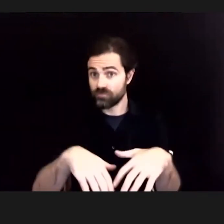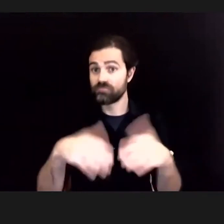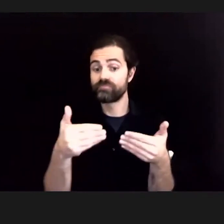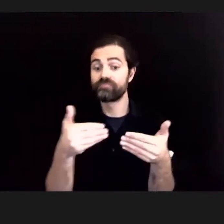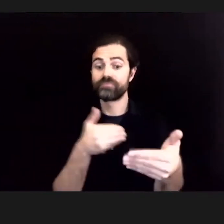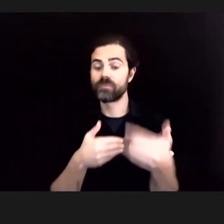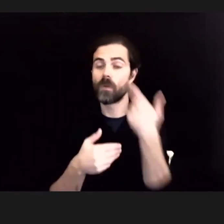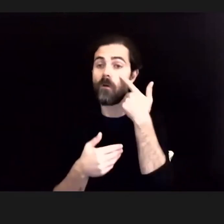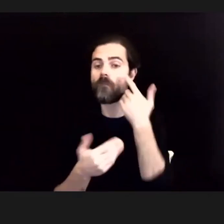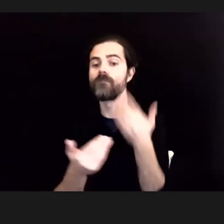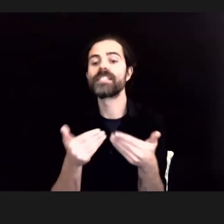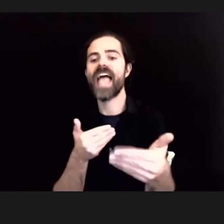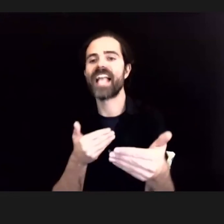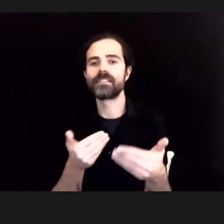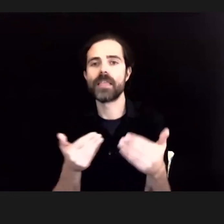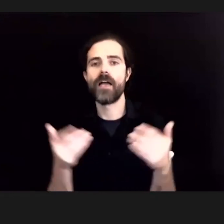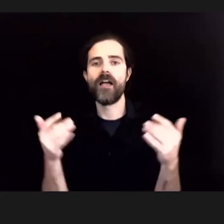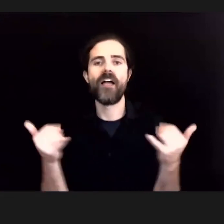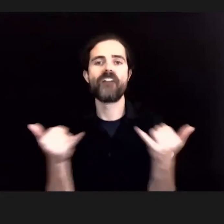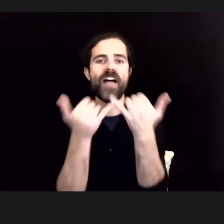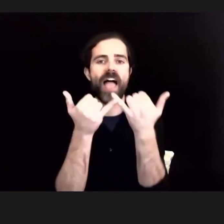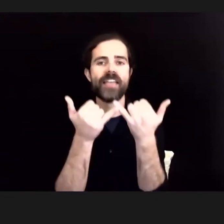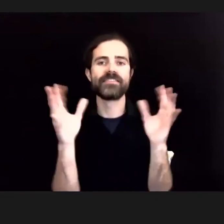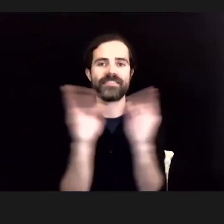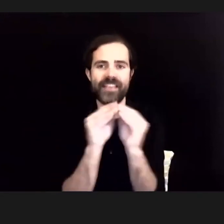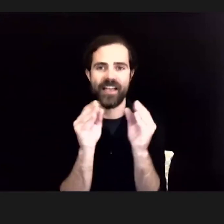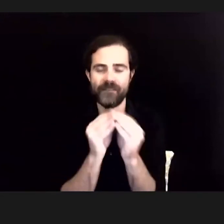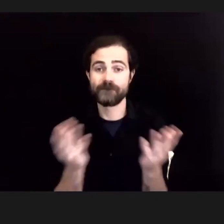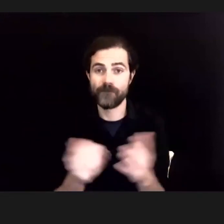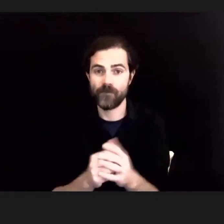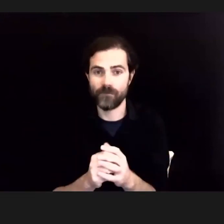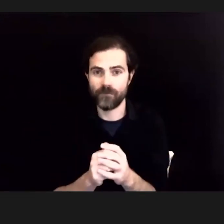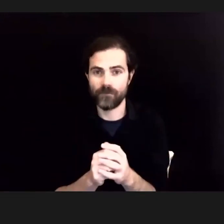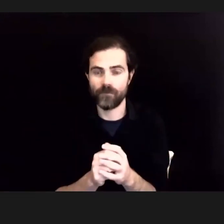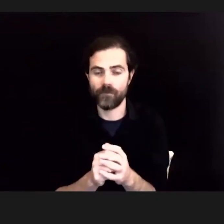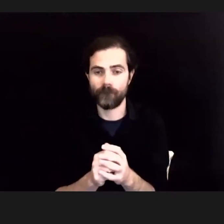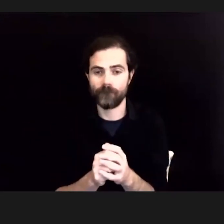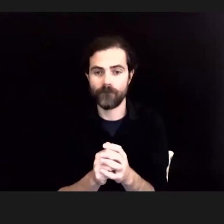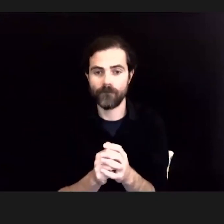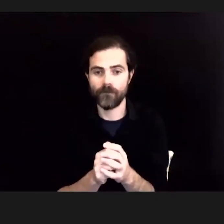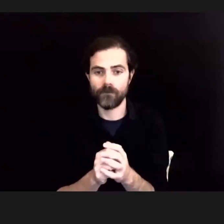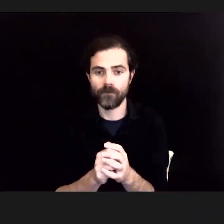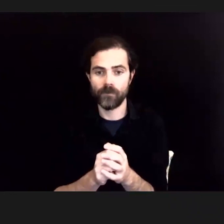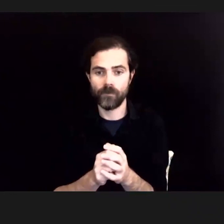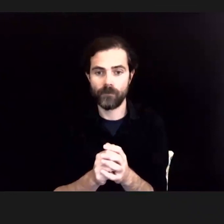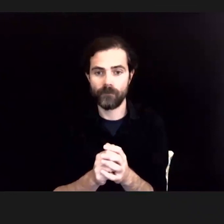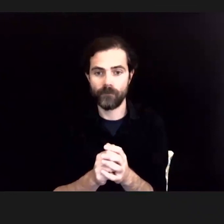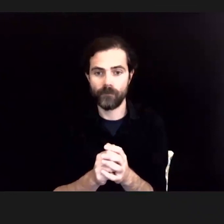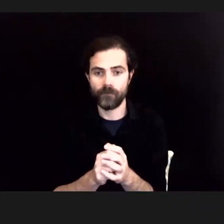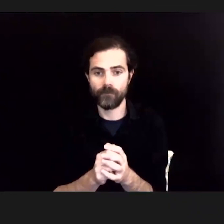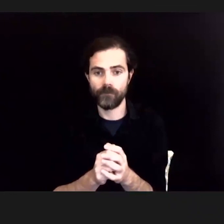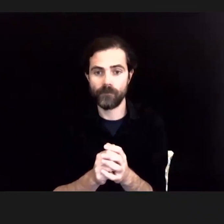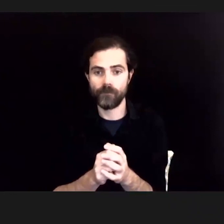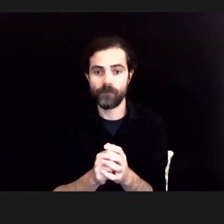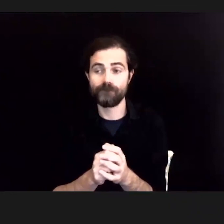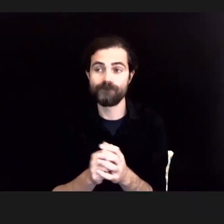events, and just again invite you all to be involved in accessibility projects. You can do